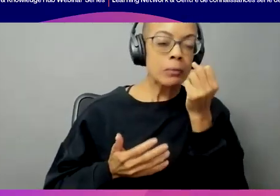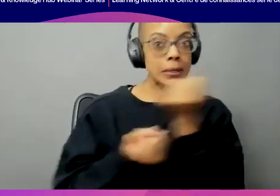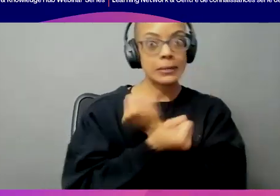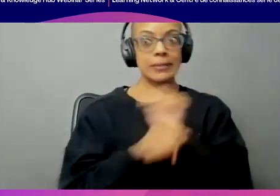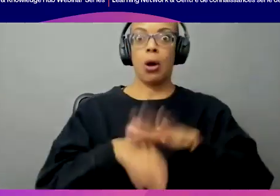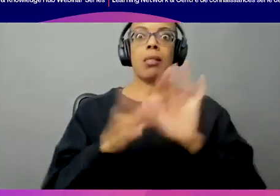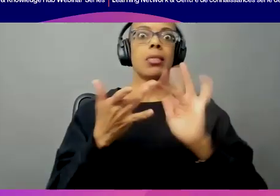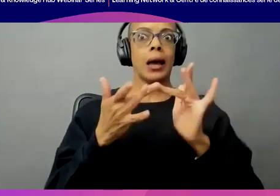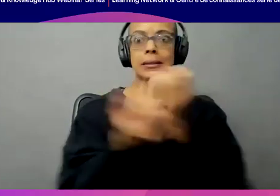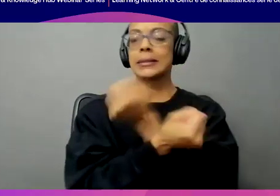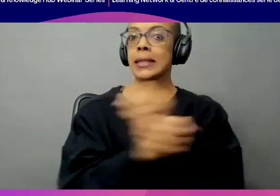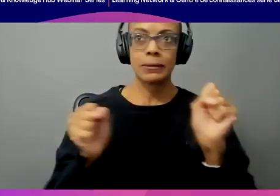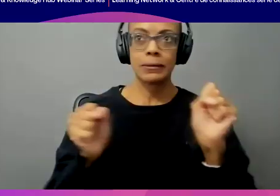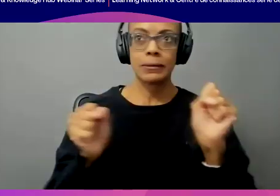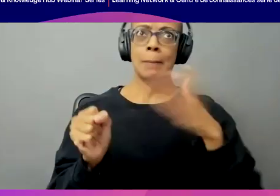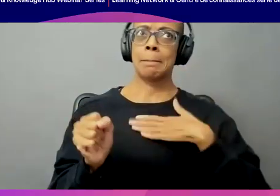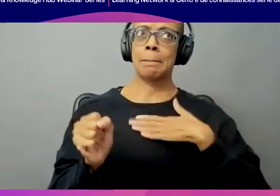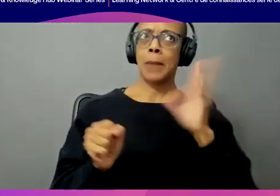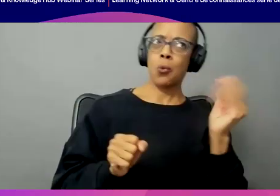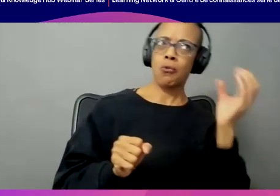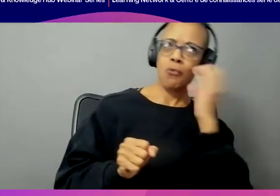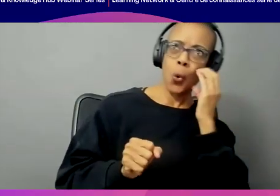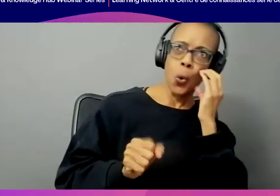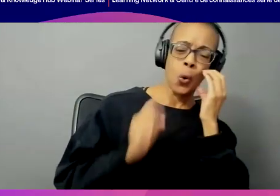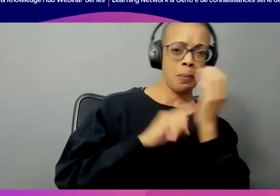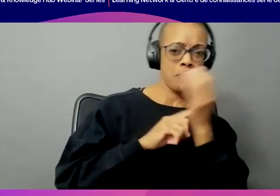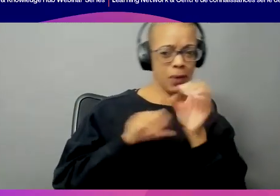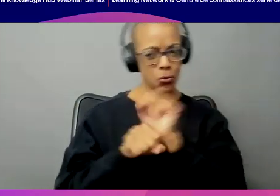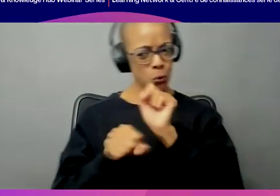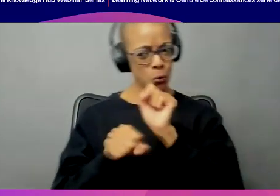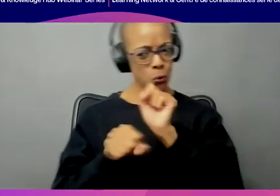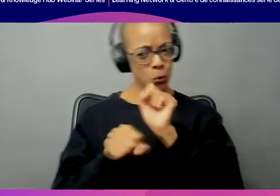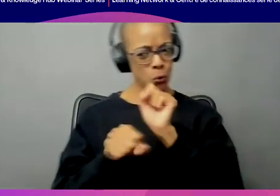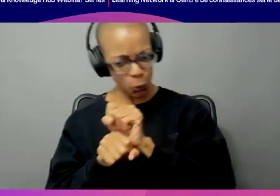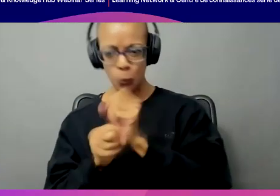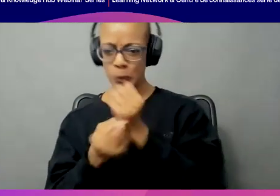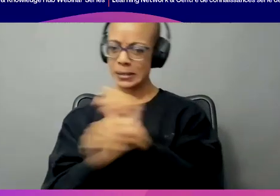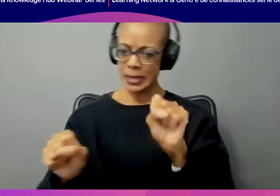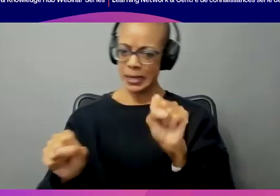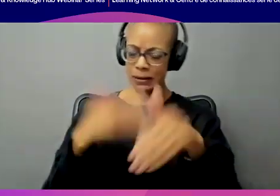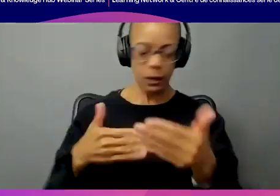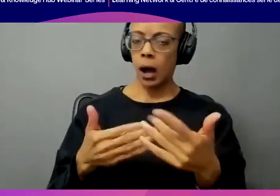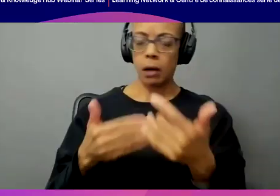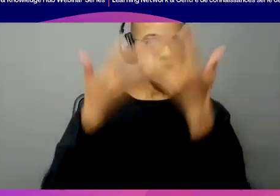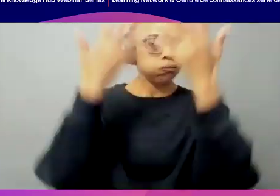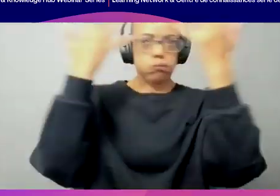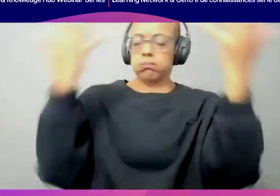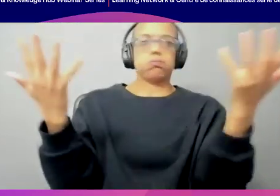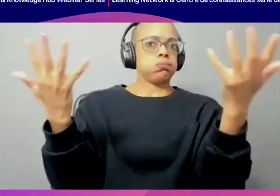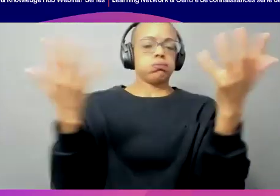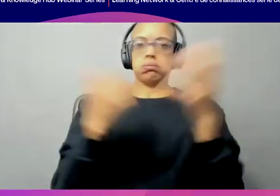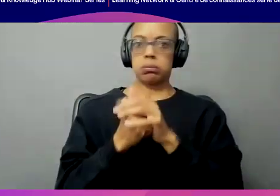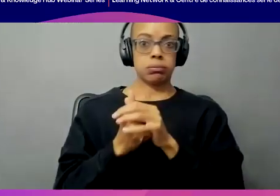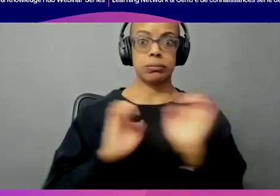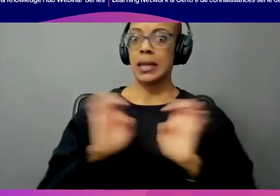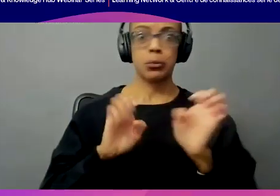online spaces and thinking about my own phone but then thinking about doing the work in a safe way. And yeah, like how do you do distress protocols that